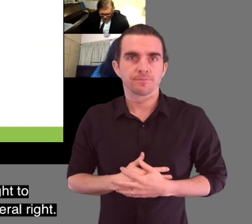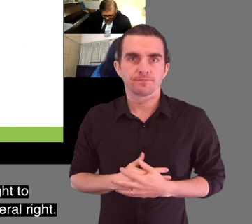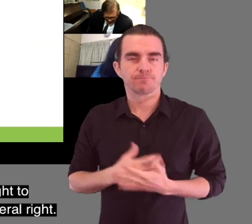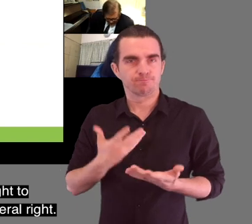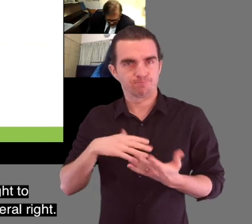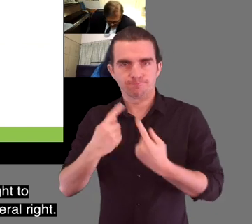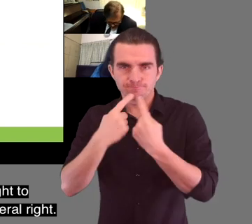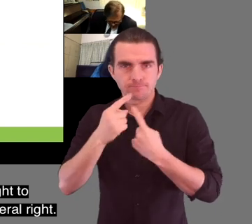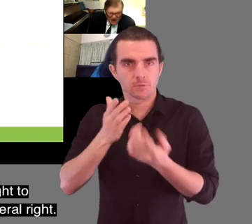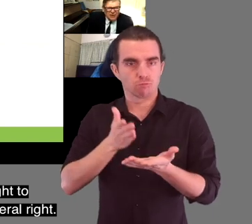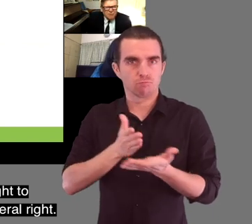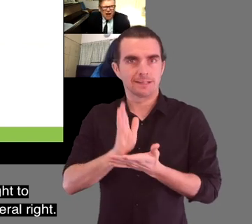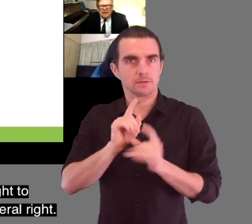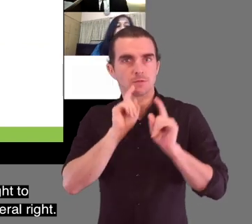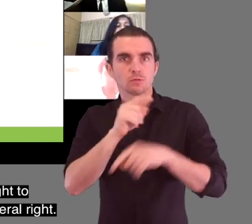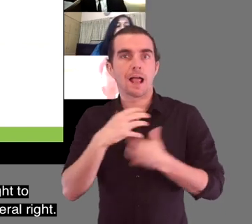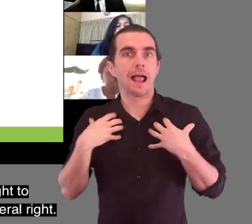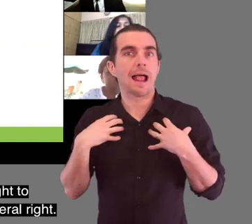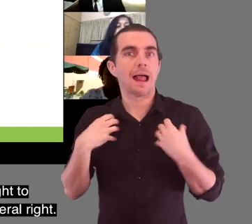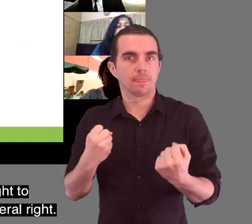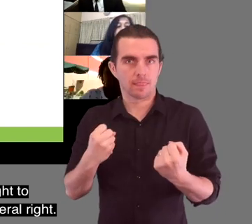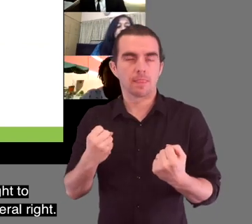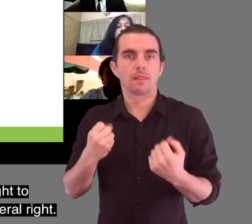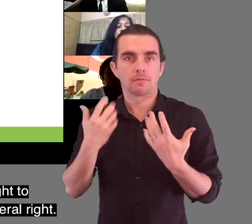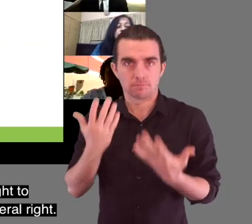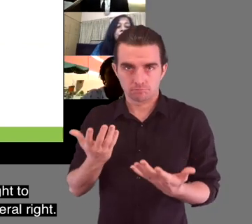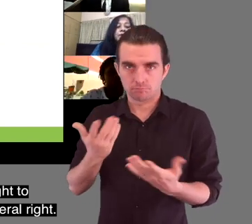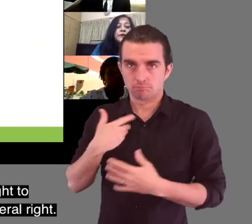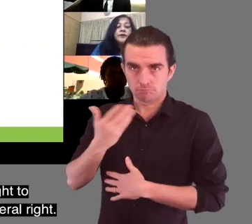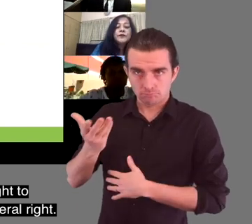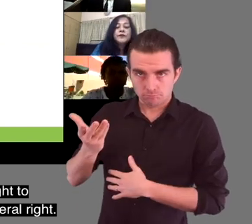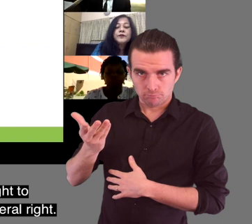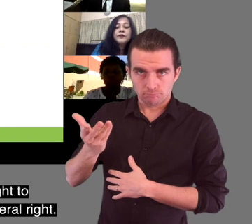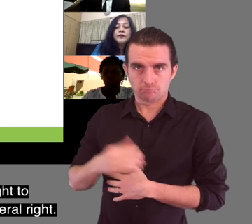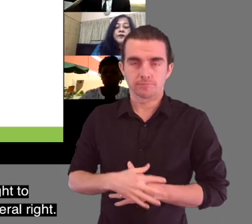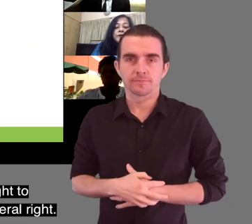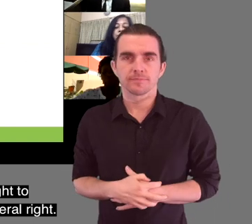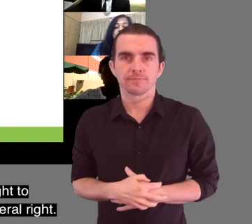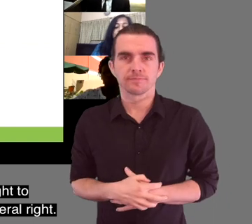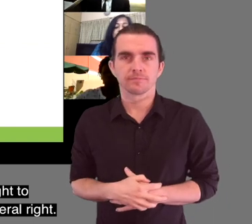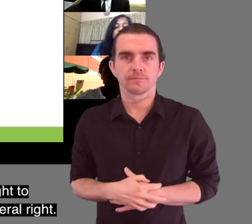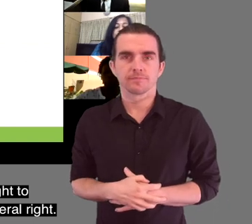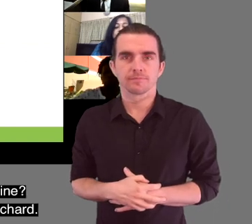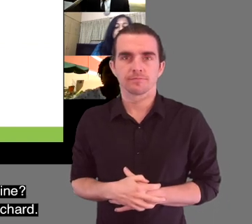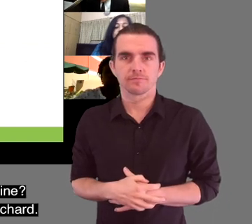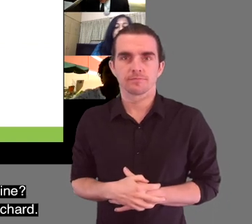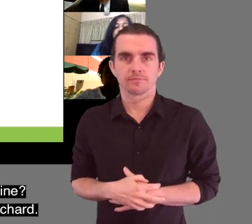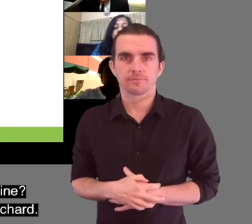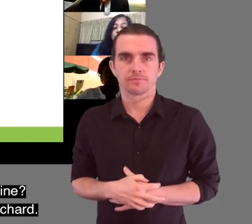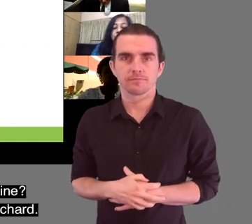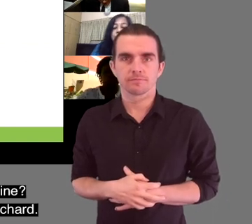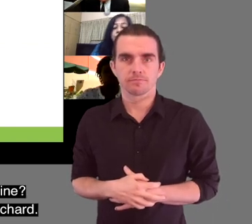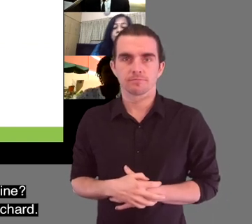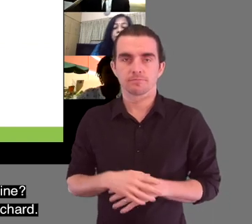talk about the right to health across as a general right. Sarah, are